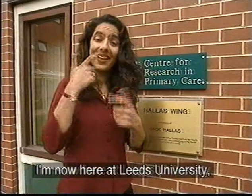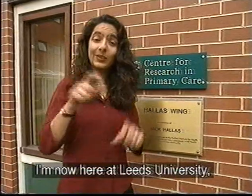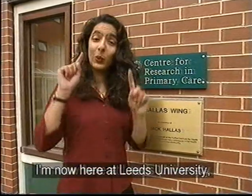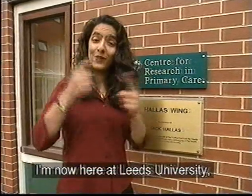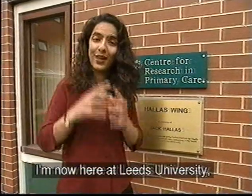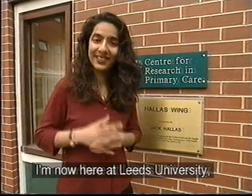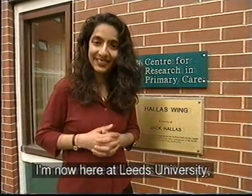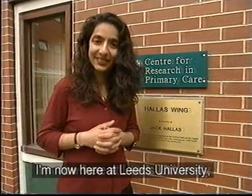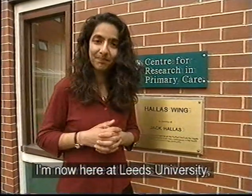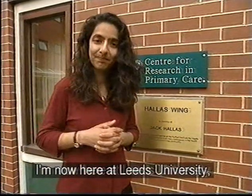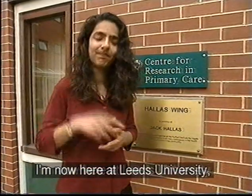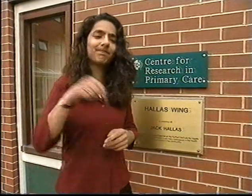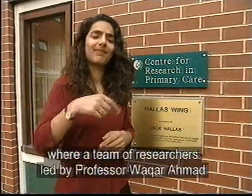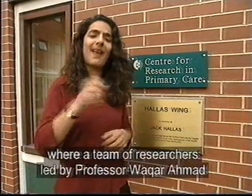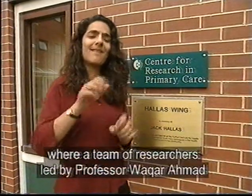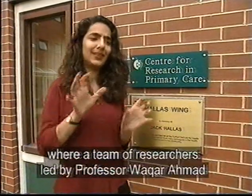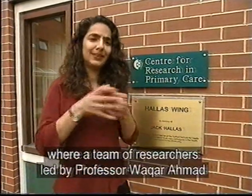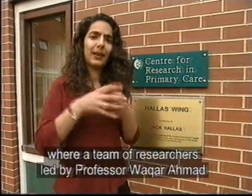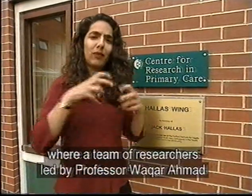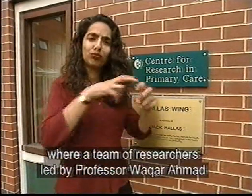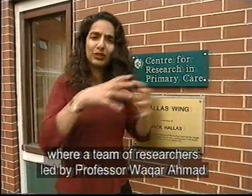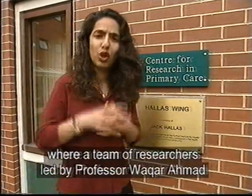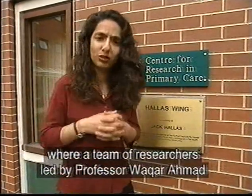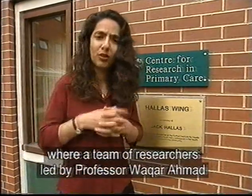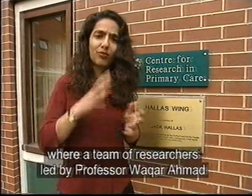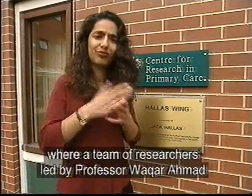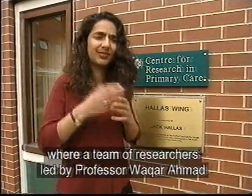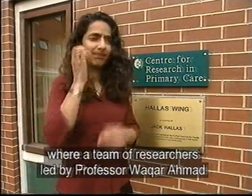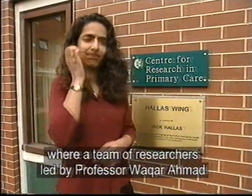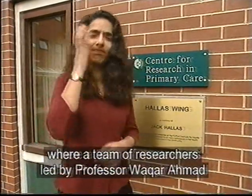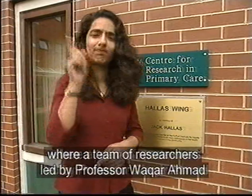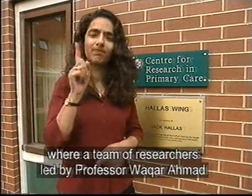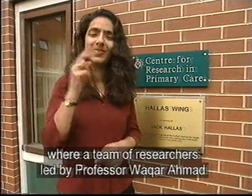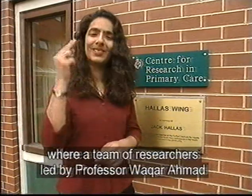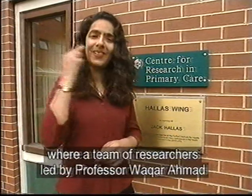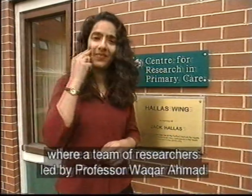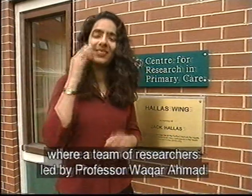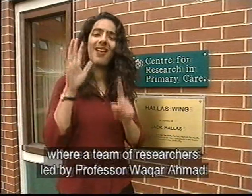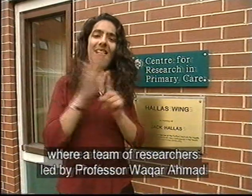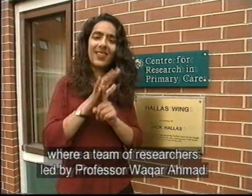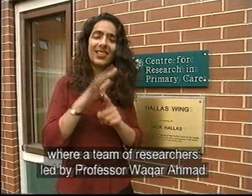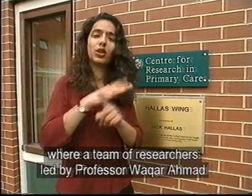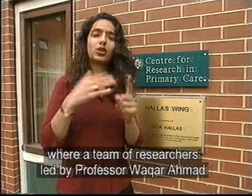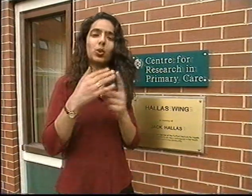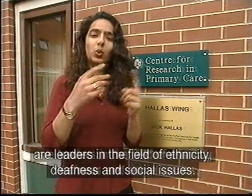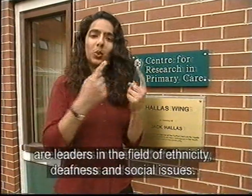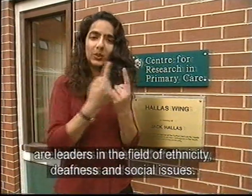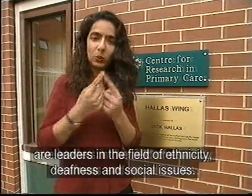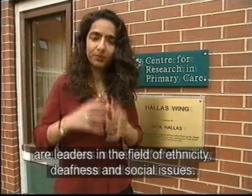I'm now here at Leeds University, where a team of researchers led by Professor Waqar Ahmed are leaders in the